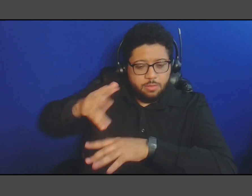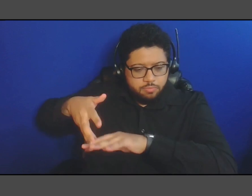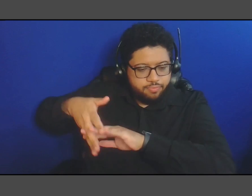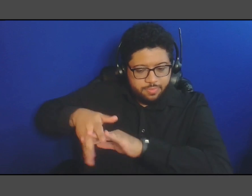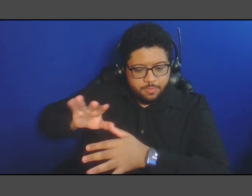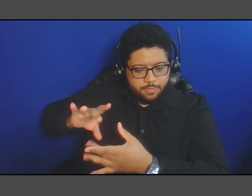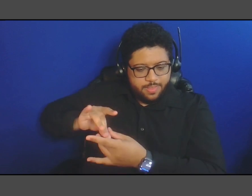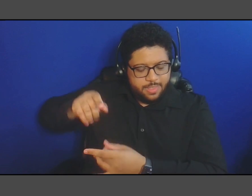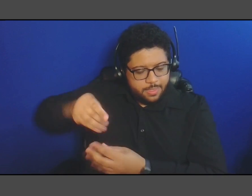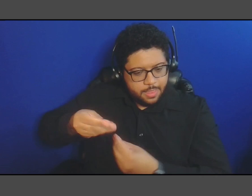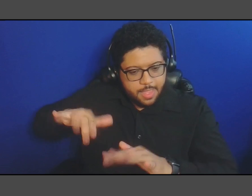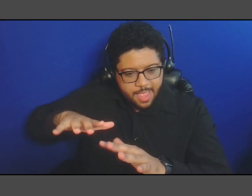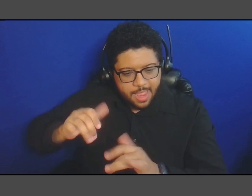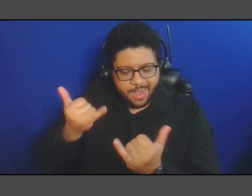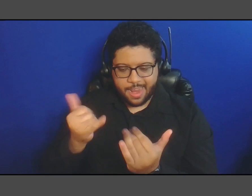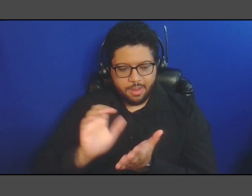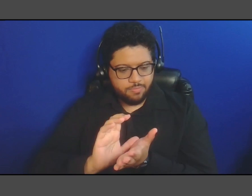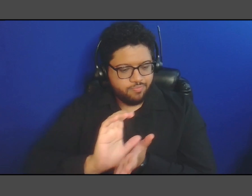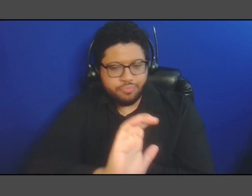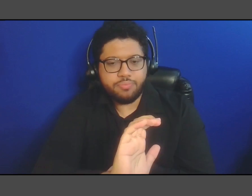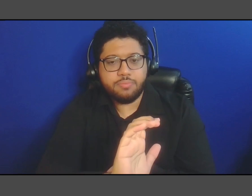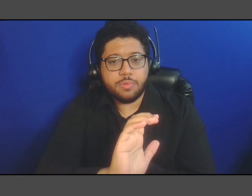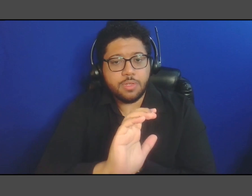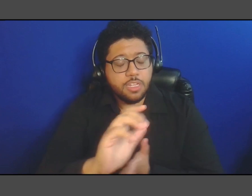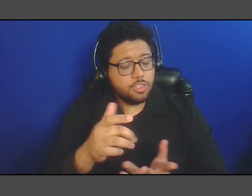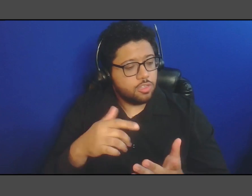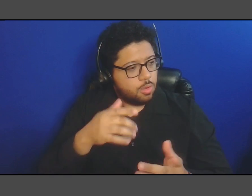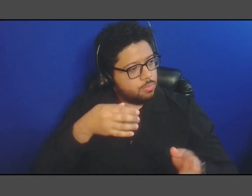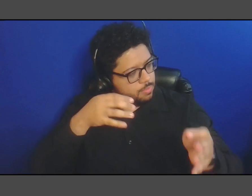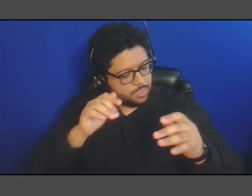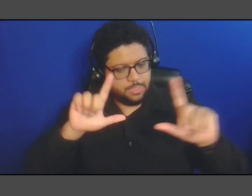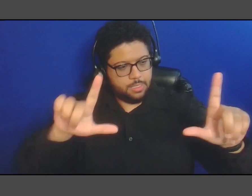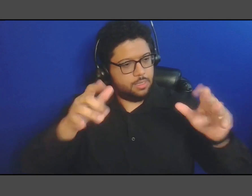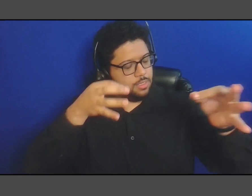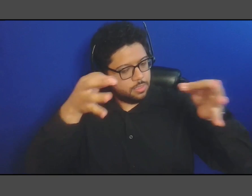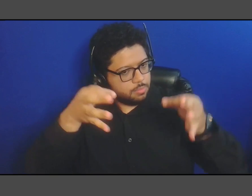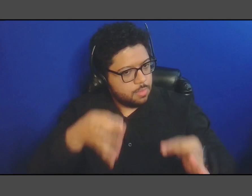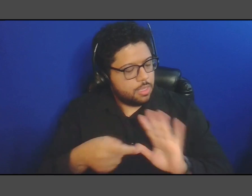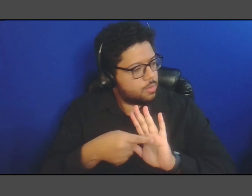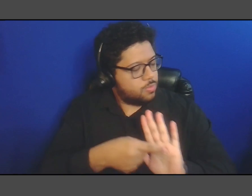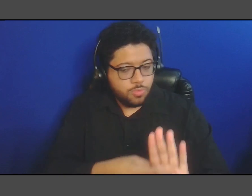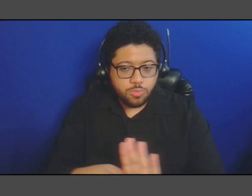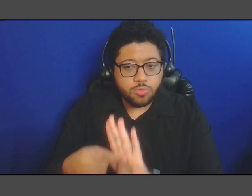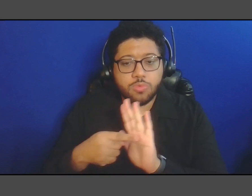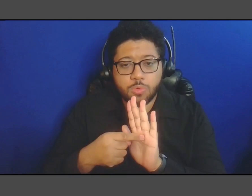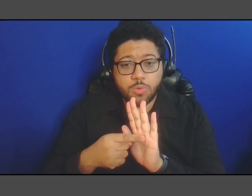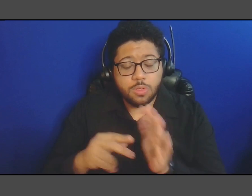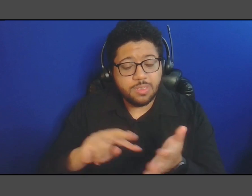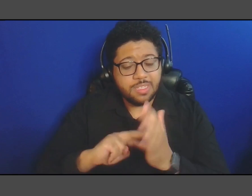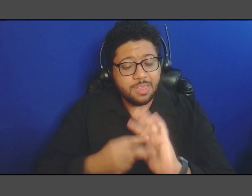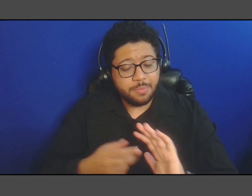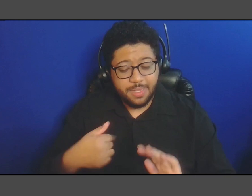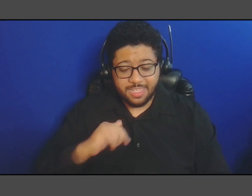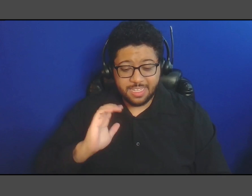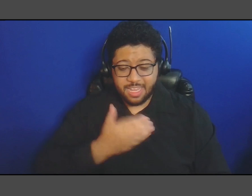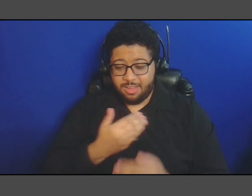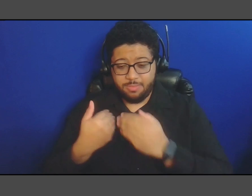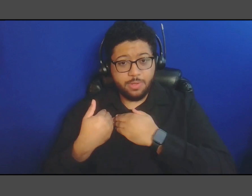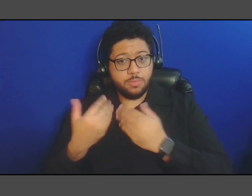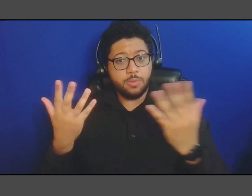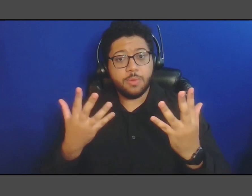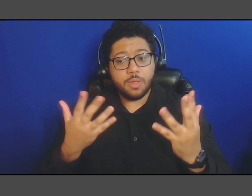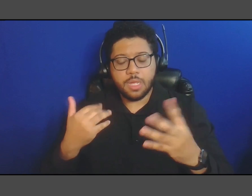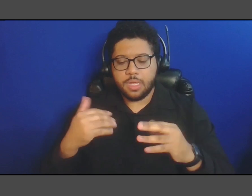our obligation to steward these lands in a respectful way. I will also say that we're